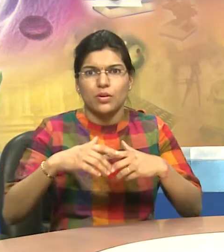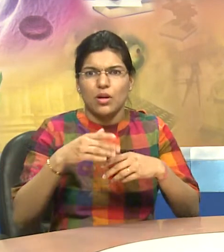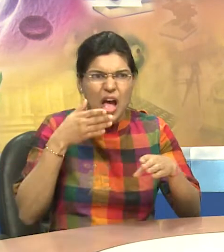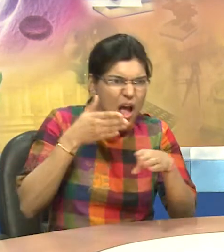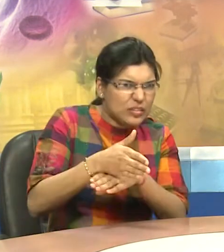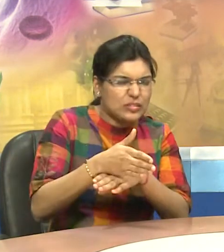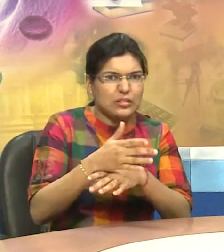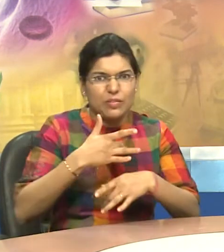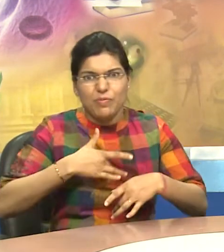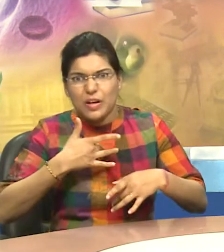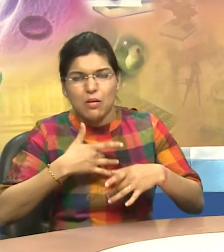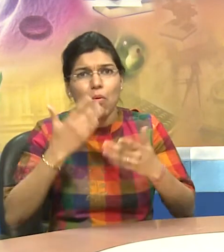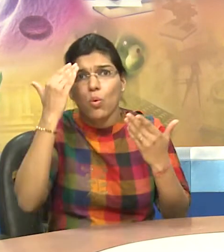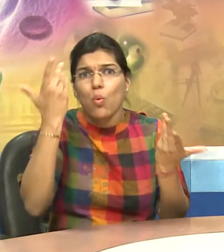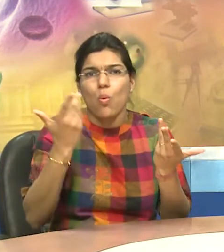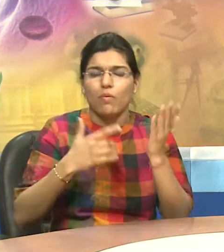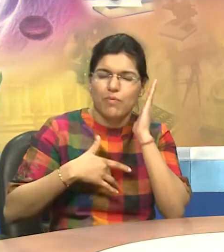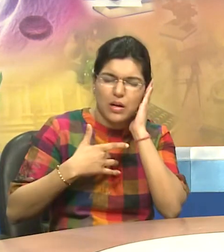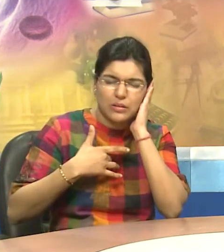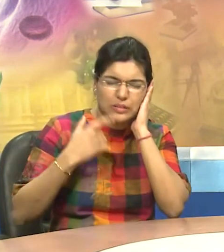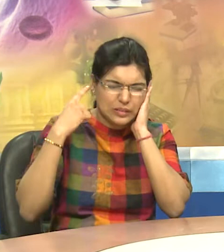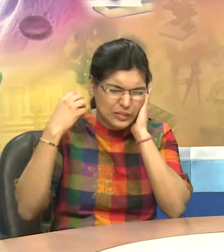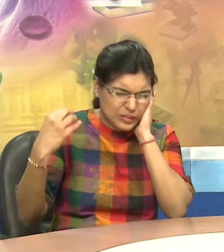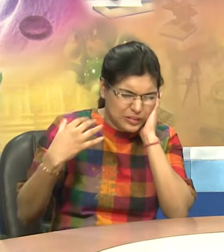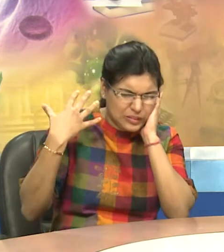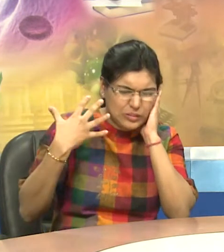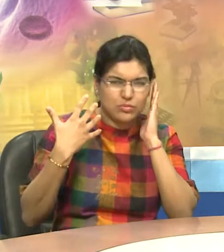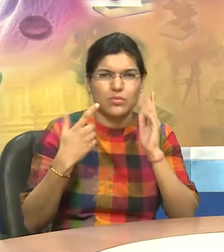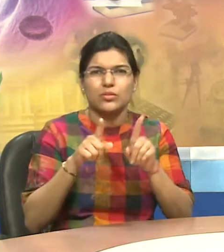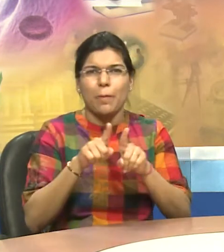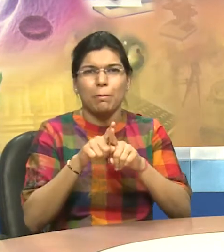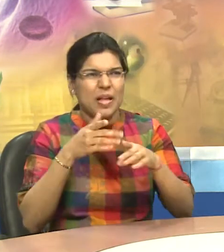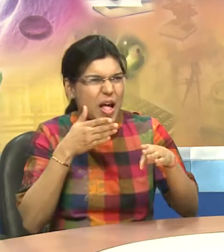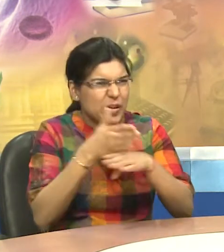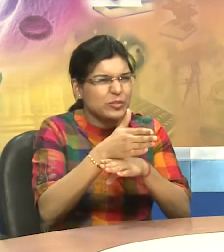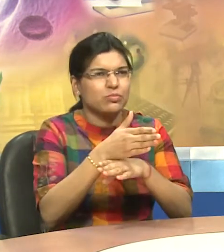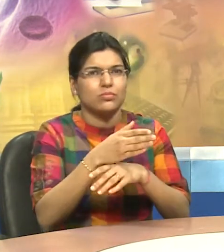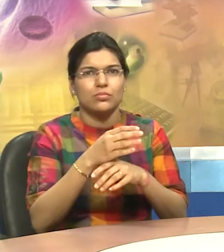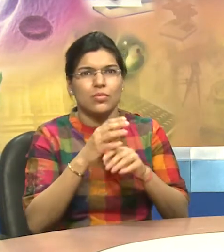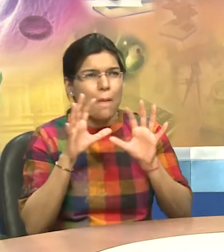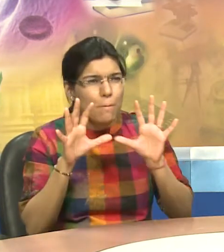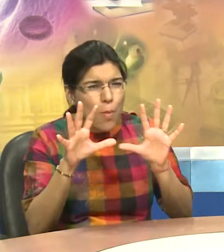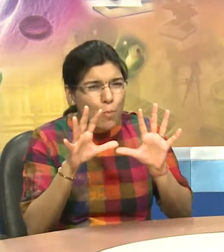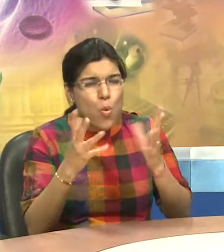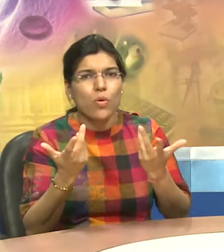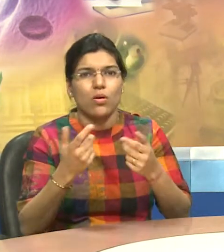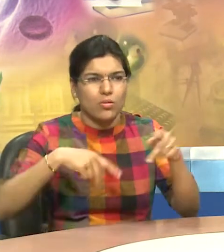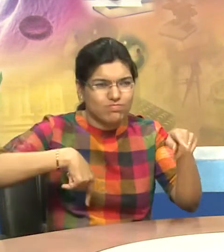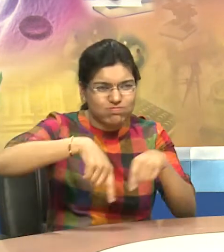problem. Loud noise won't harm him. He is used to it. Any